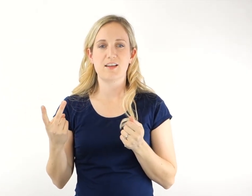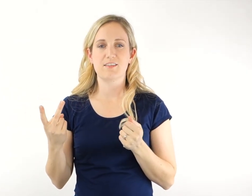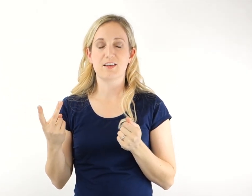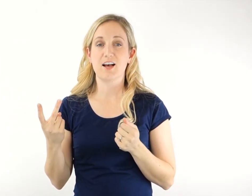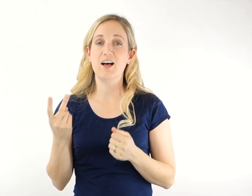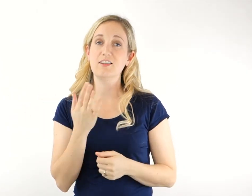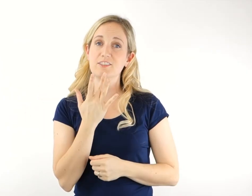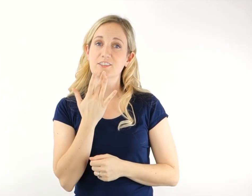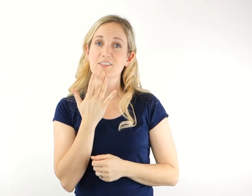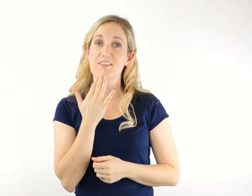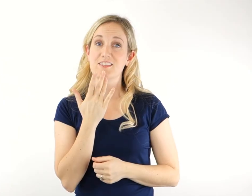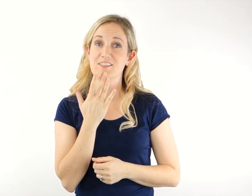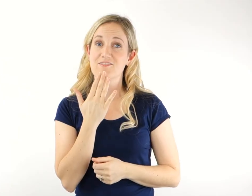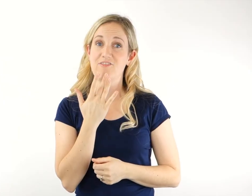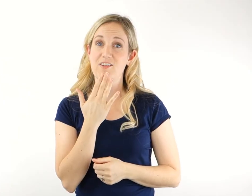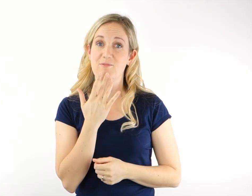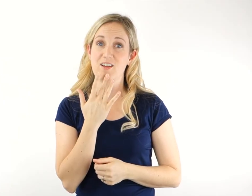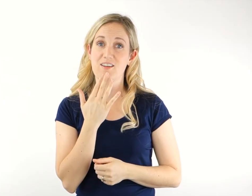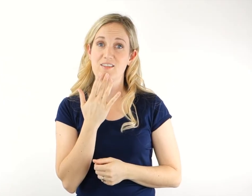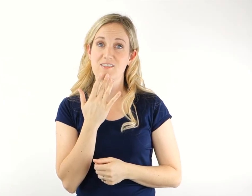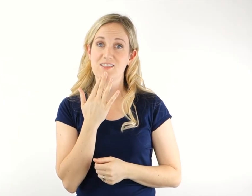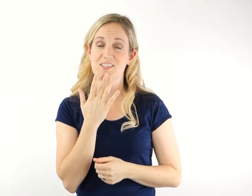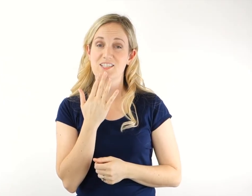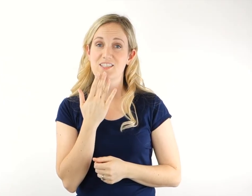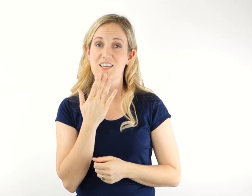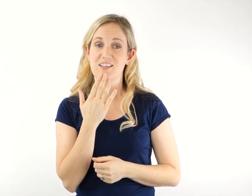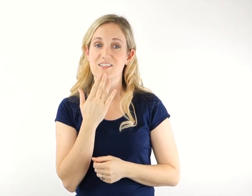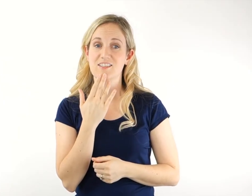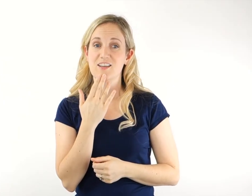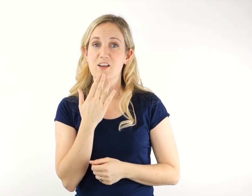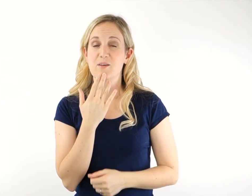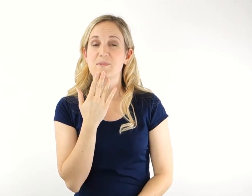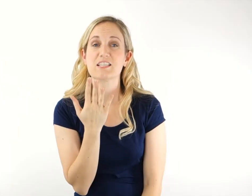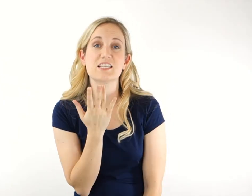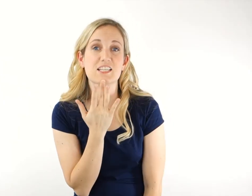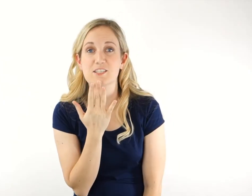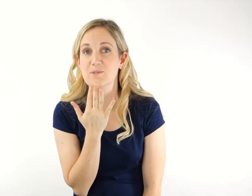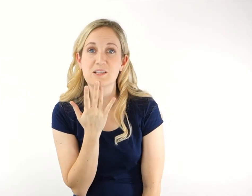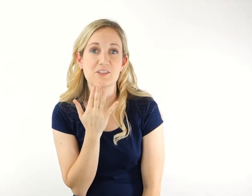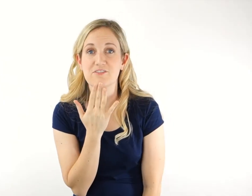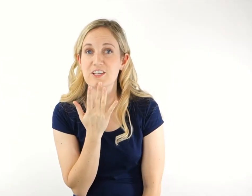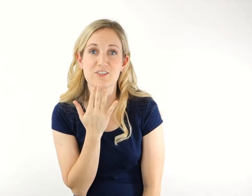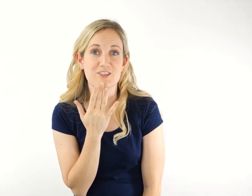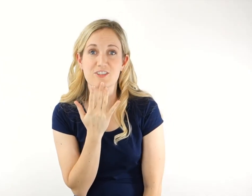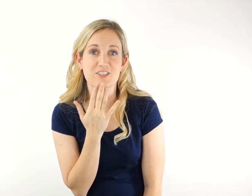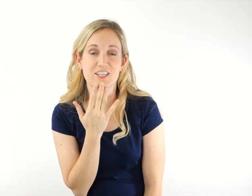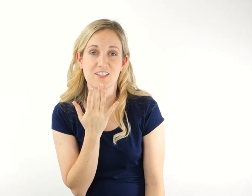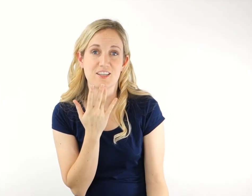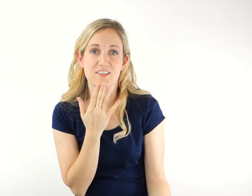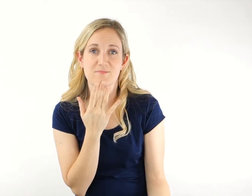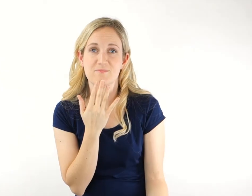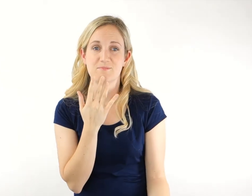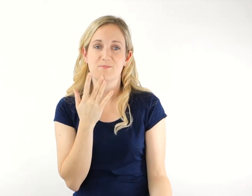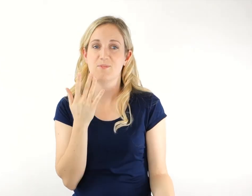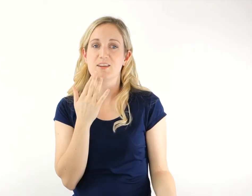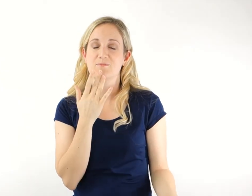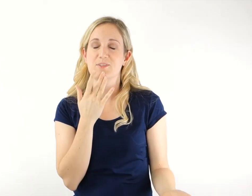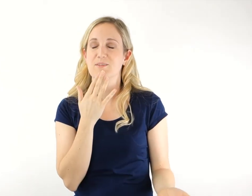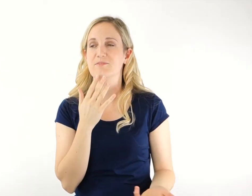The color, this is a fun one to teach the kids because they get to wiggle their fingers on their chin. Like, why wouldn't that be